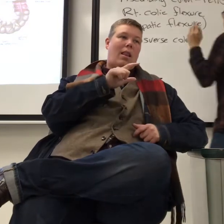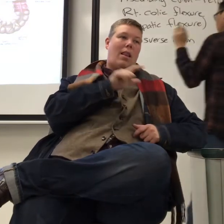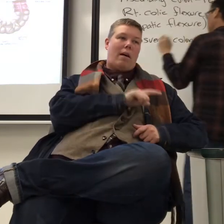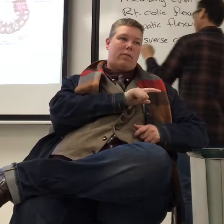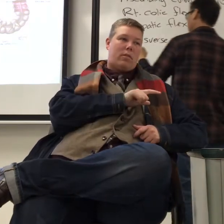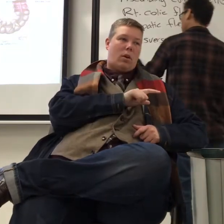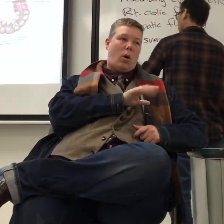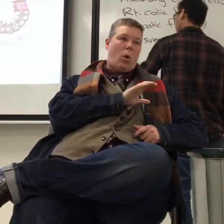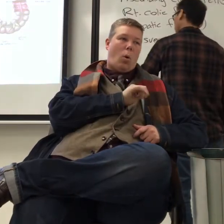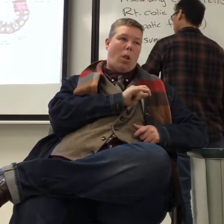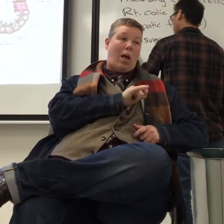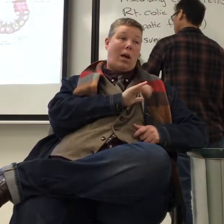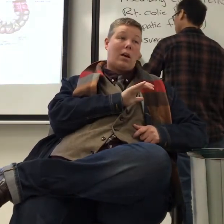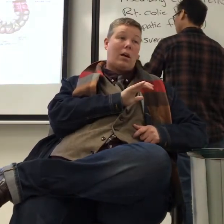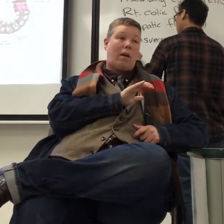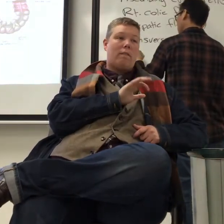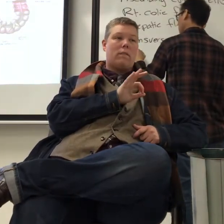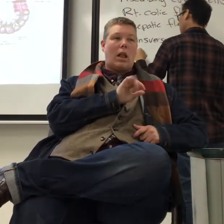or splenic flexure.